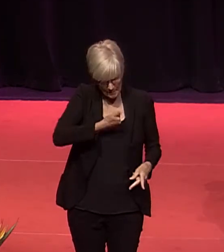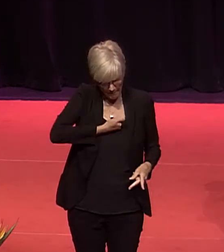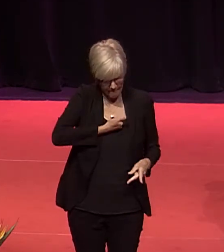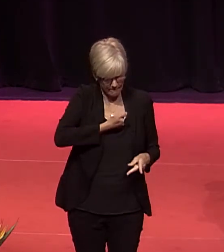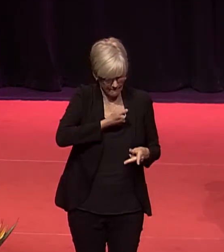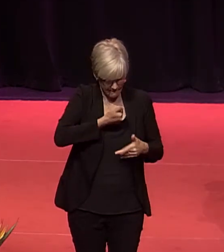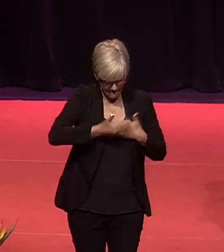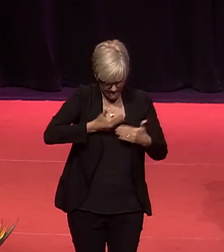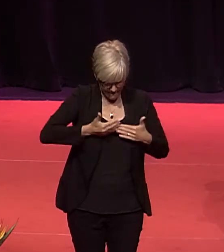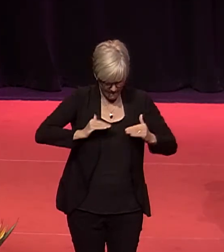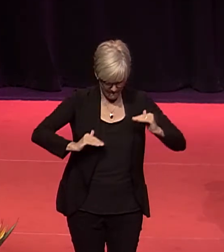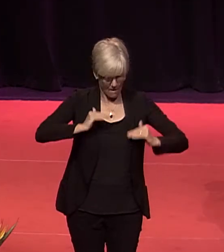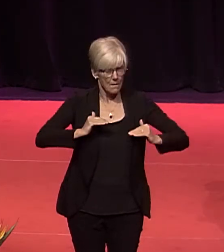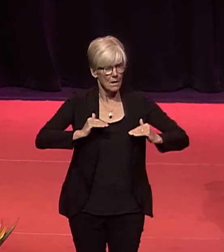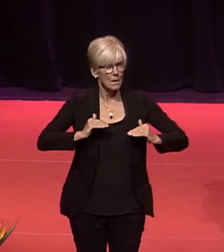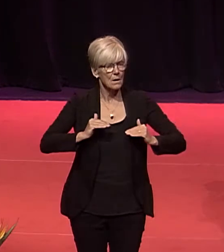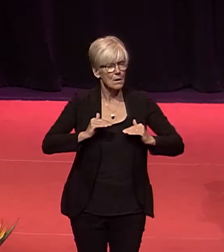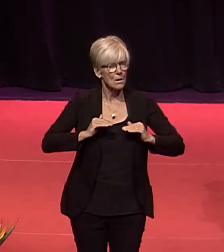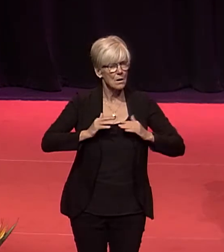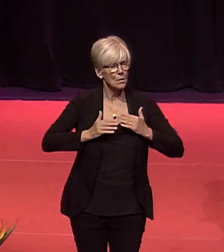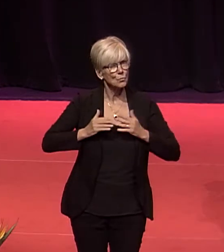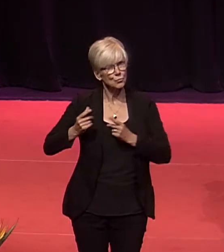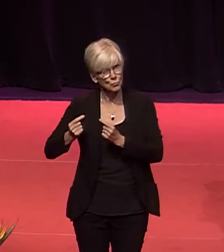you're doing everything that you need to do